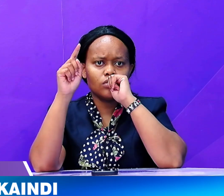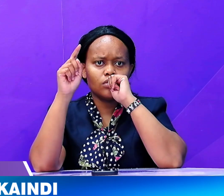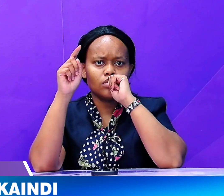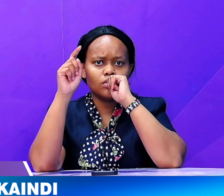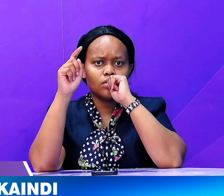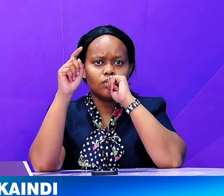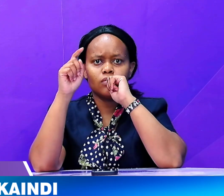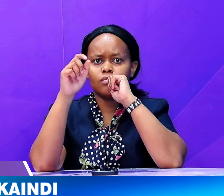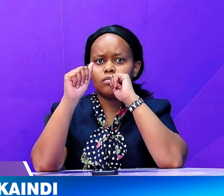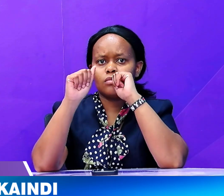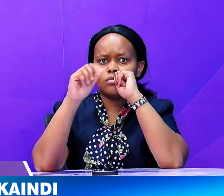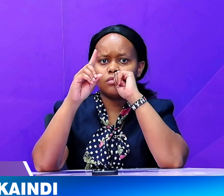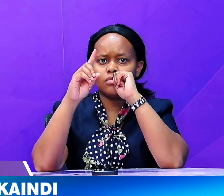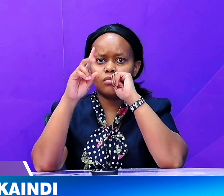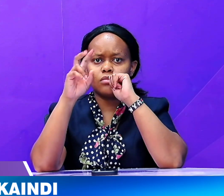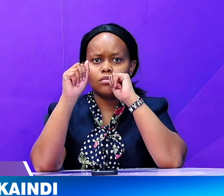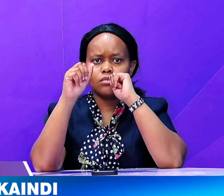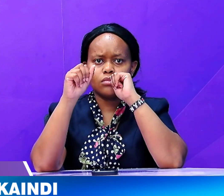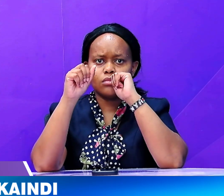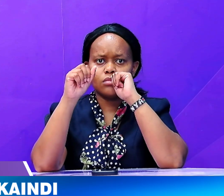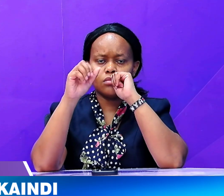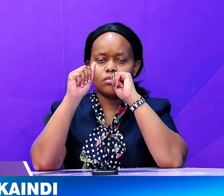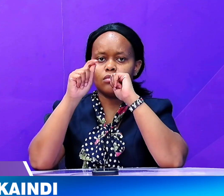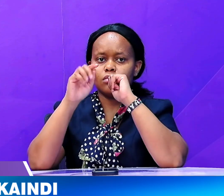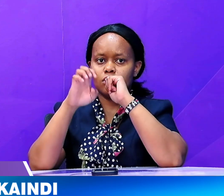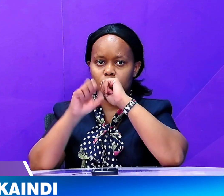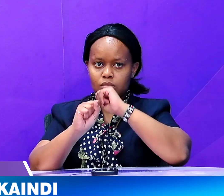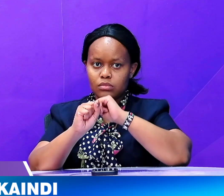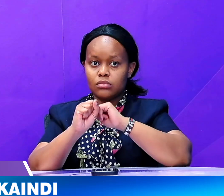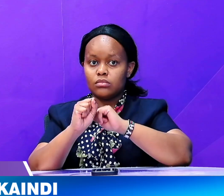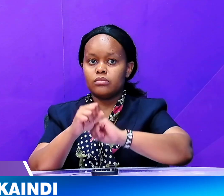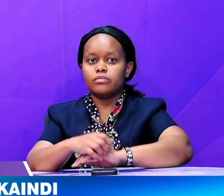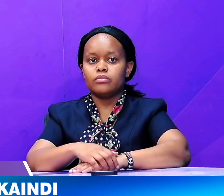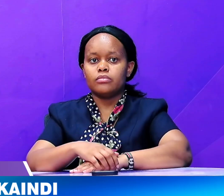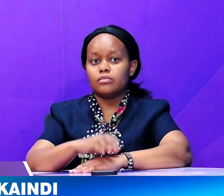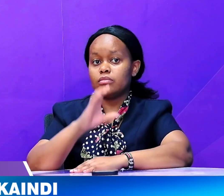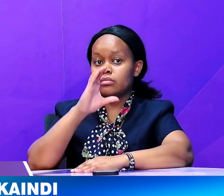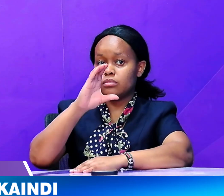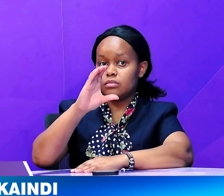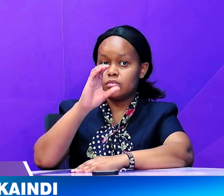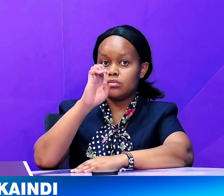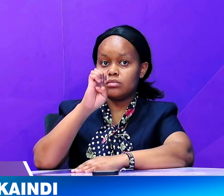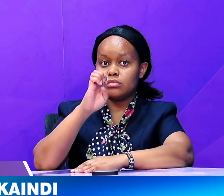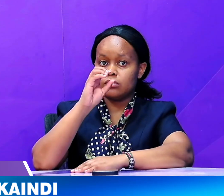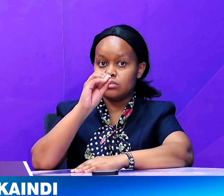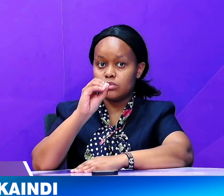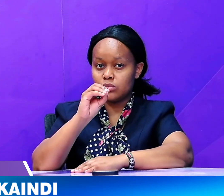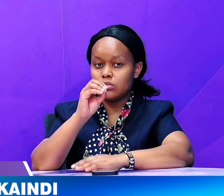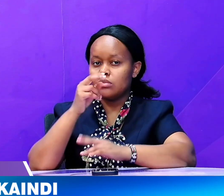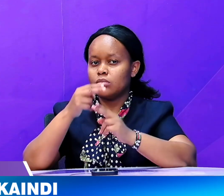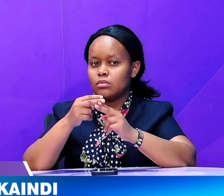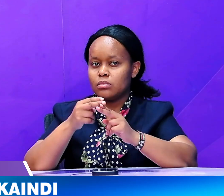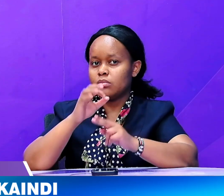services. Vyambo called it a groundbreaking solution for advocates.